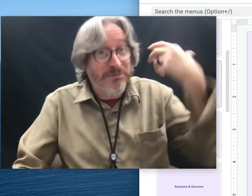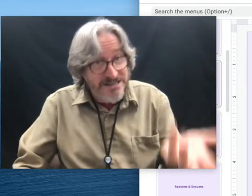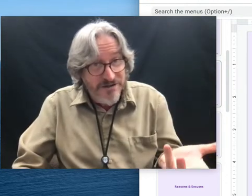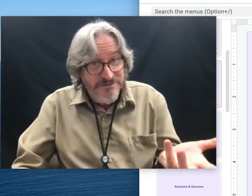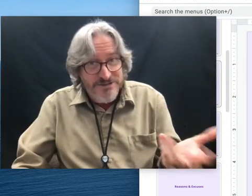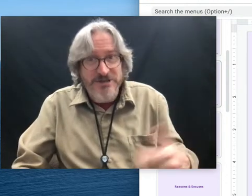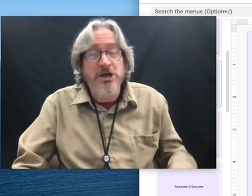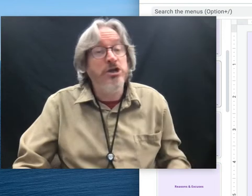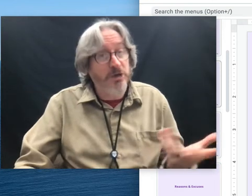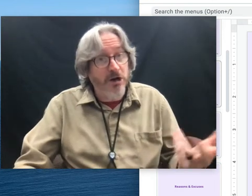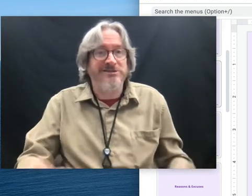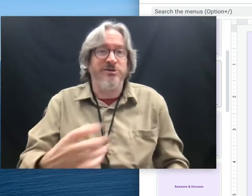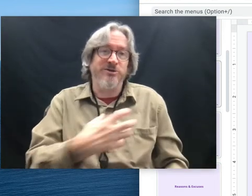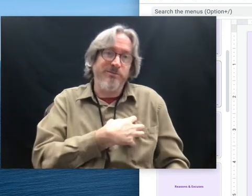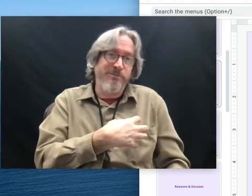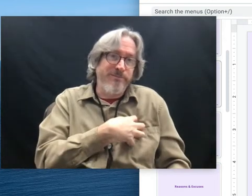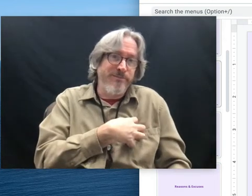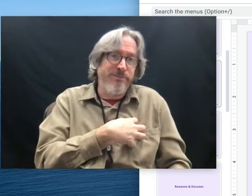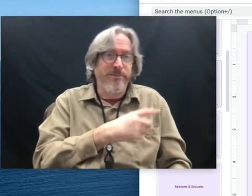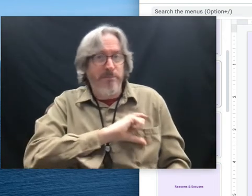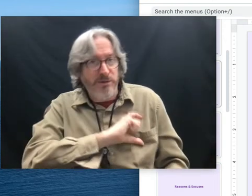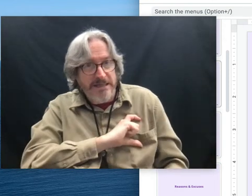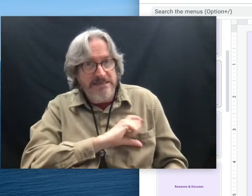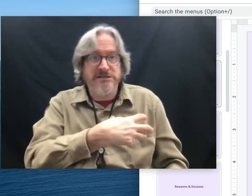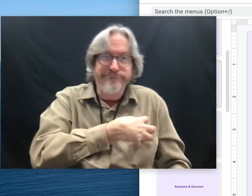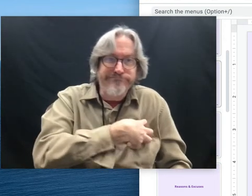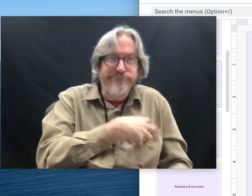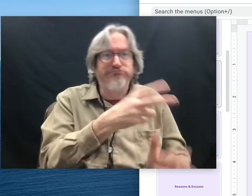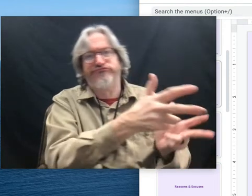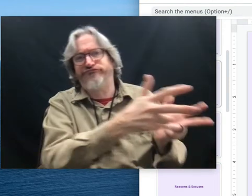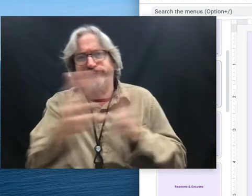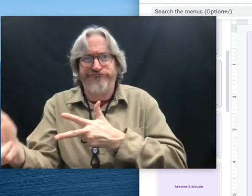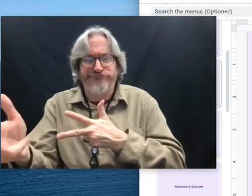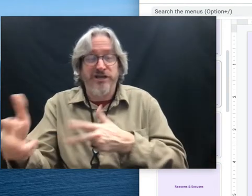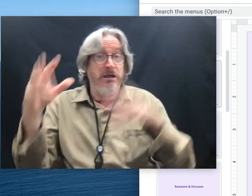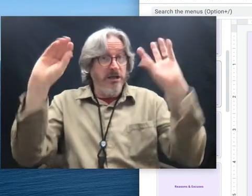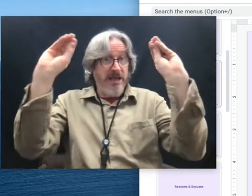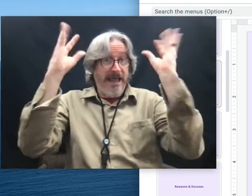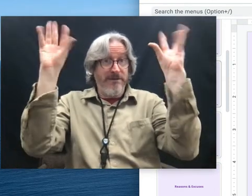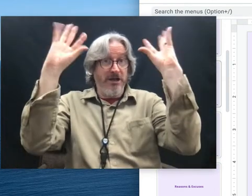a police officer. You can also do police,